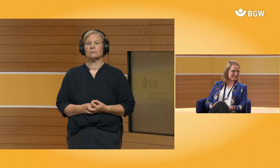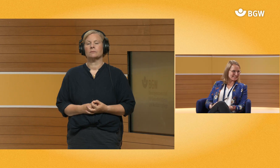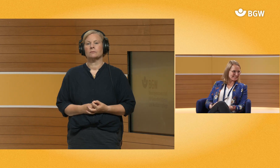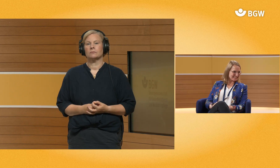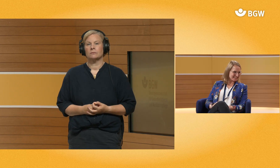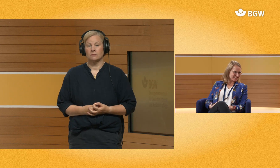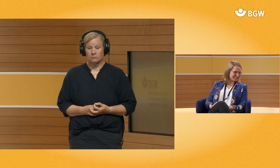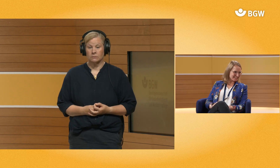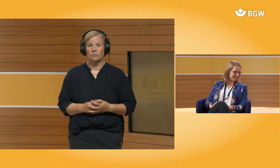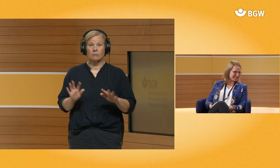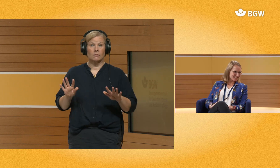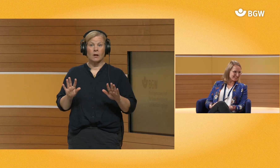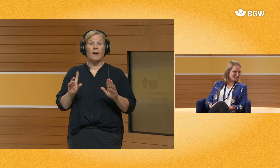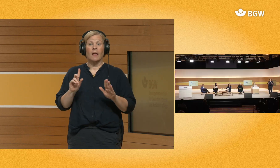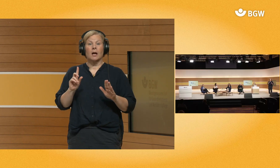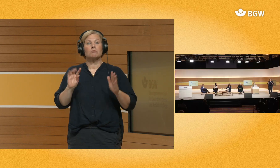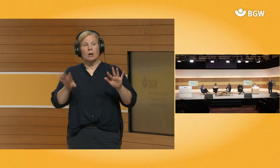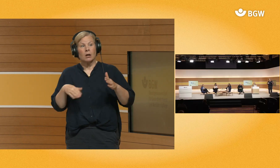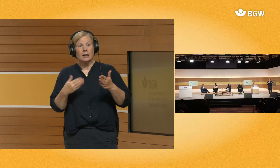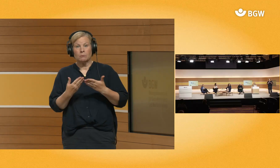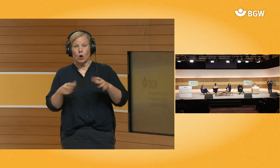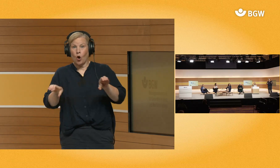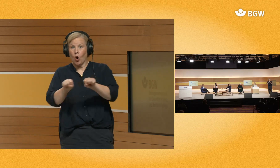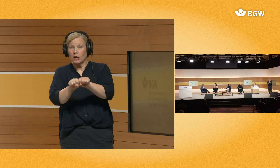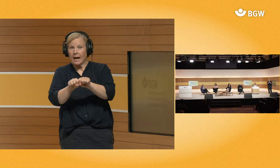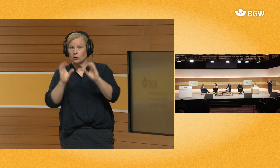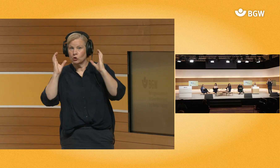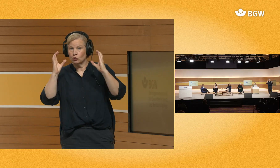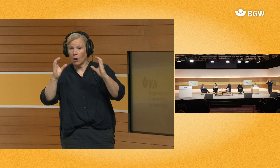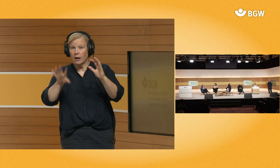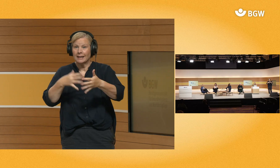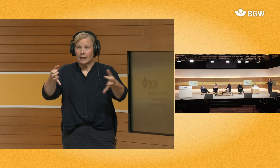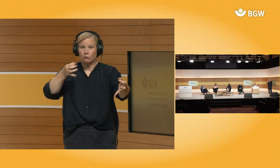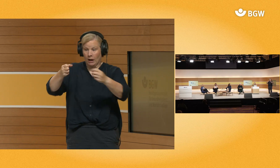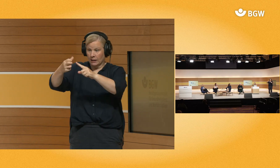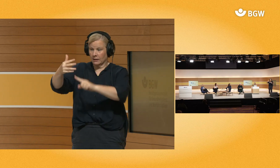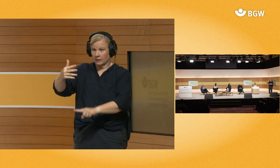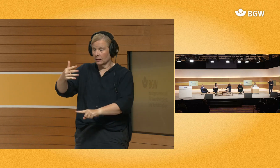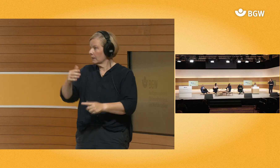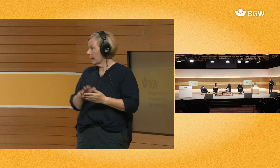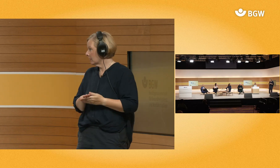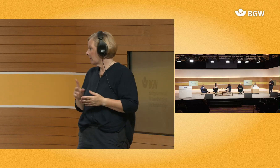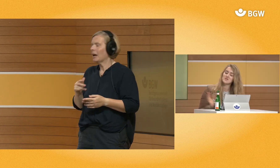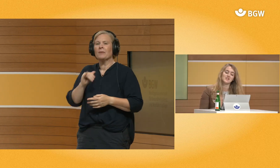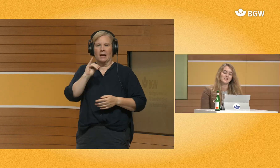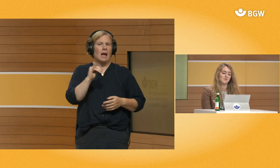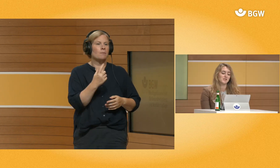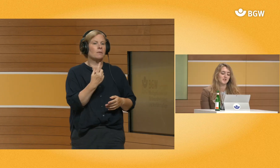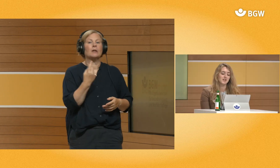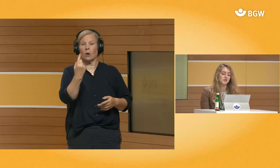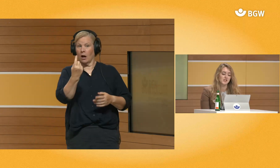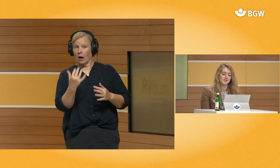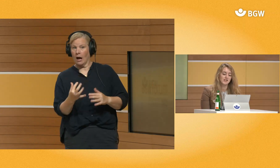audience? Yeah, for sure. I think there was one more question in the audience, but maybe just one other question first, because it kind of goes in a